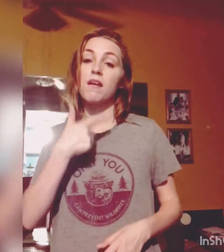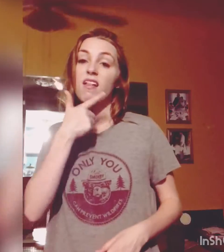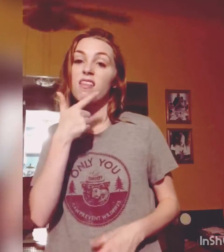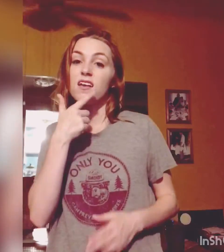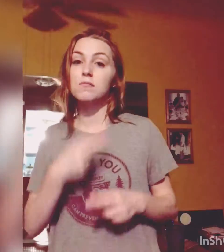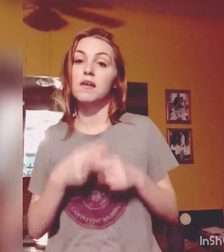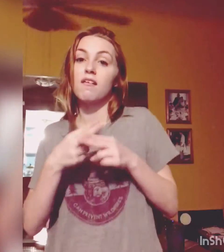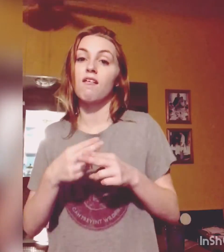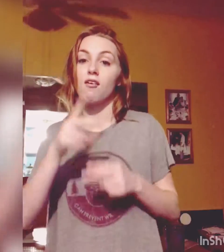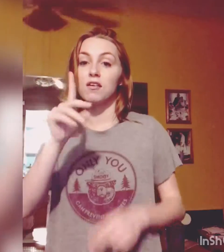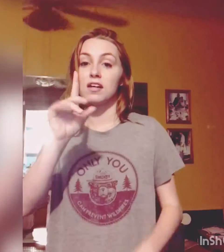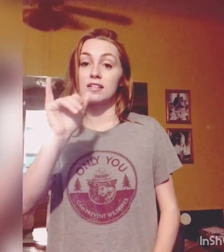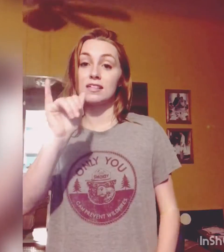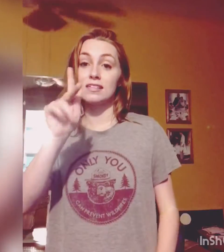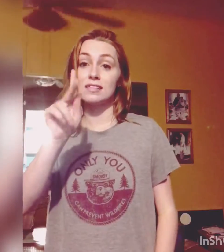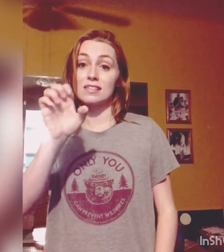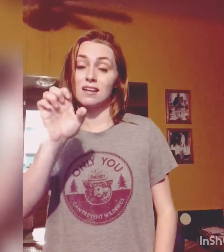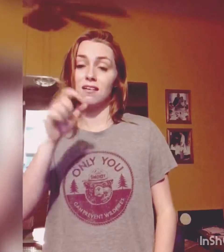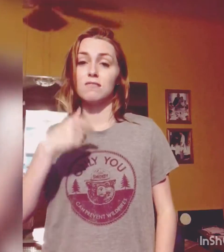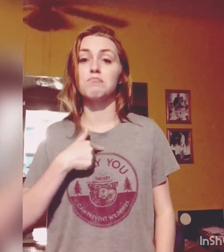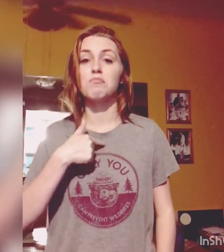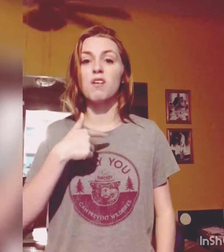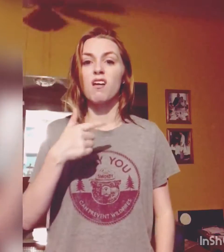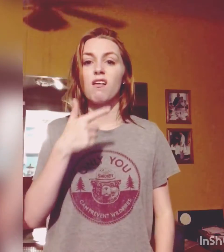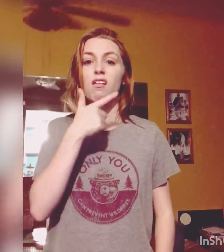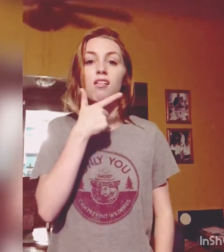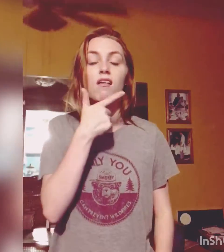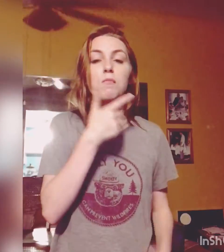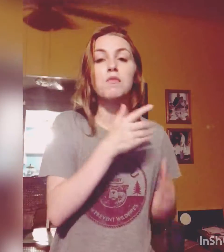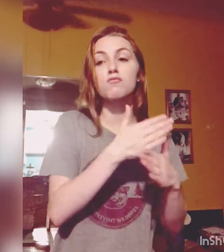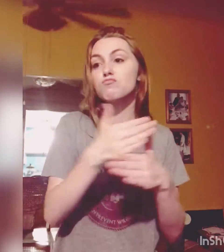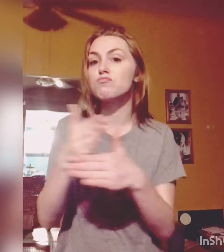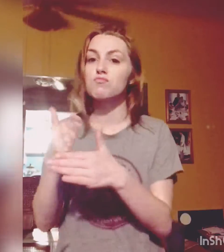sexuality, which, incidentally, is only a third correct. I mean,